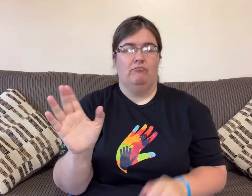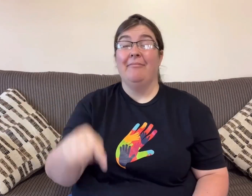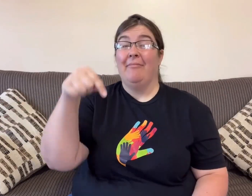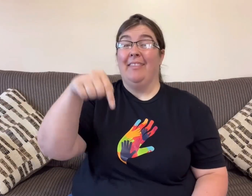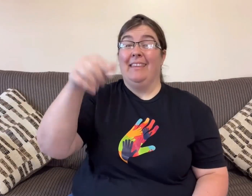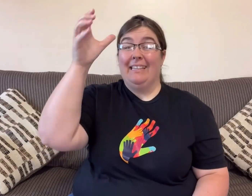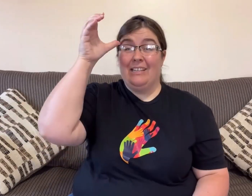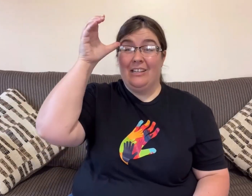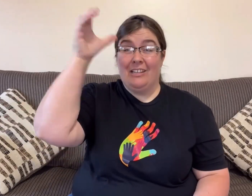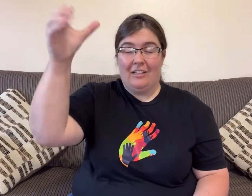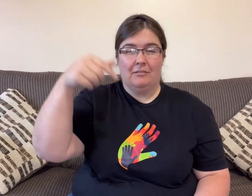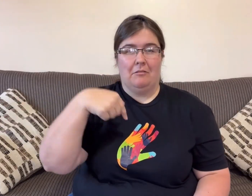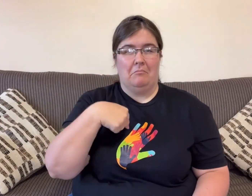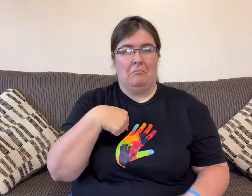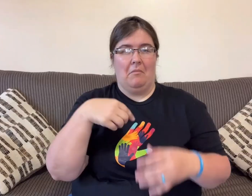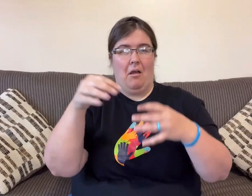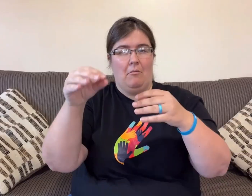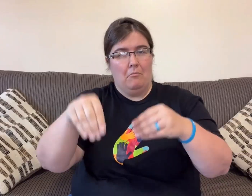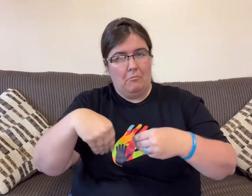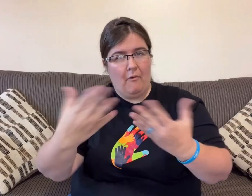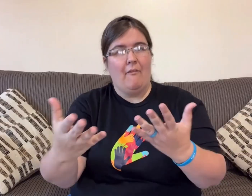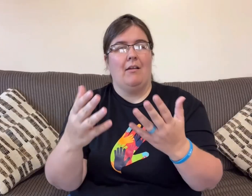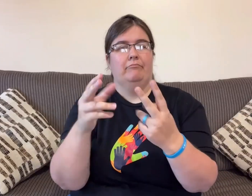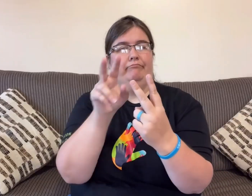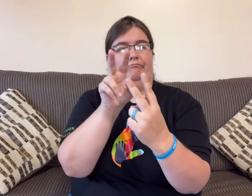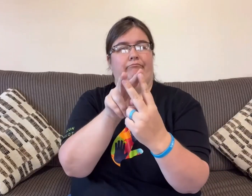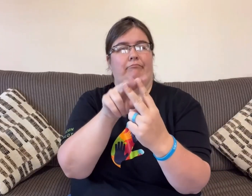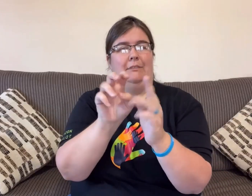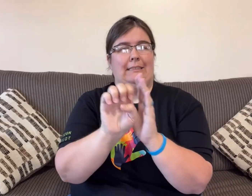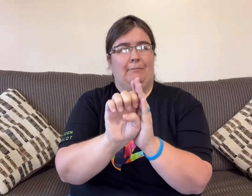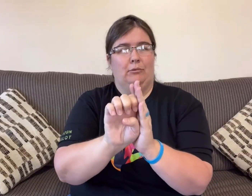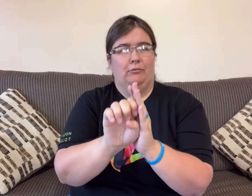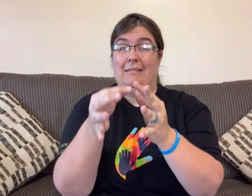different. So for this concept, I'm going to provide 2 examples. Now the sentence is the